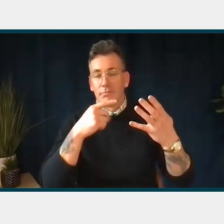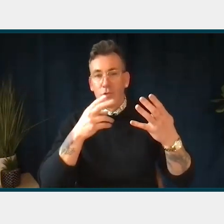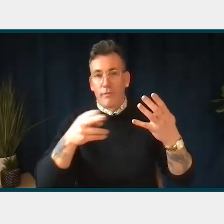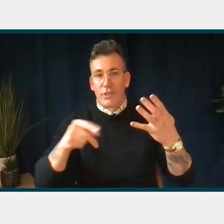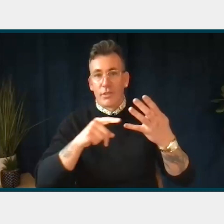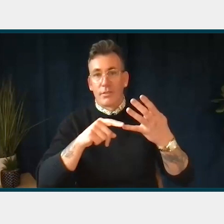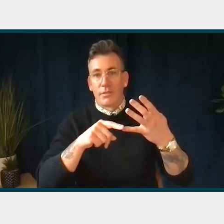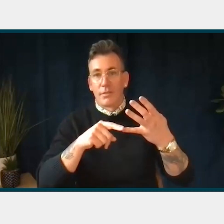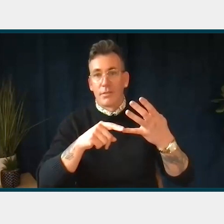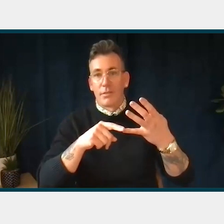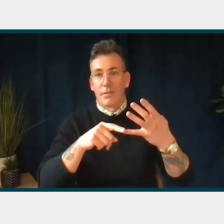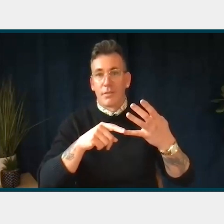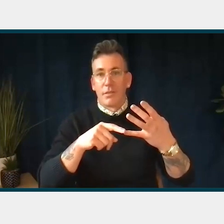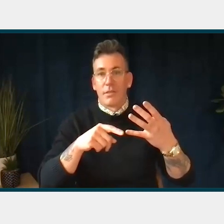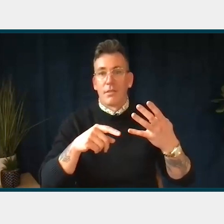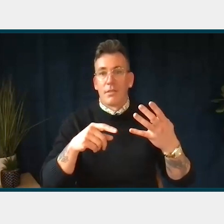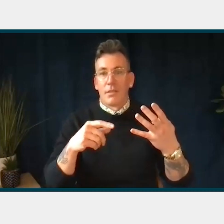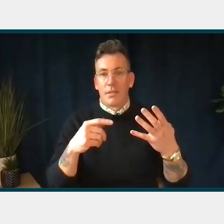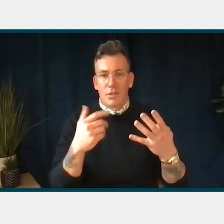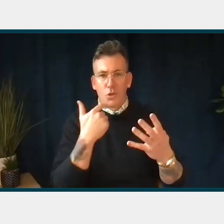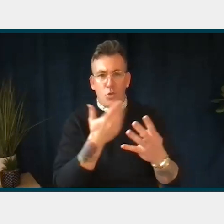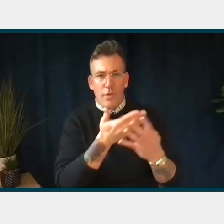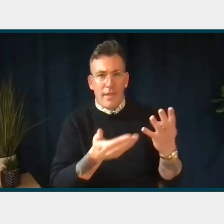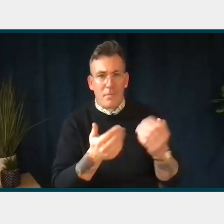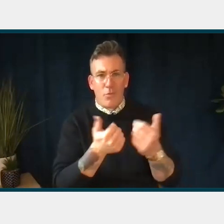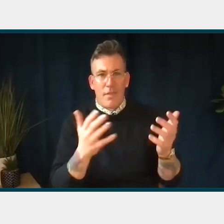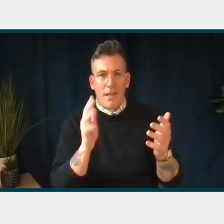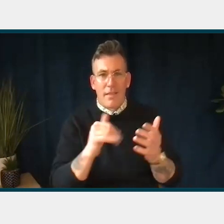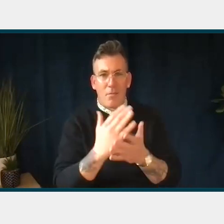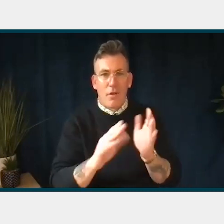deaf. The youngest is hard of hearing.